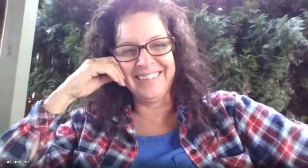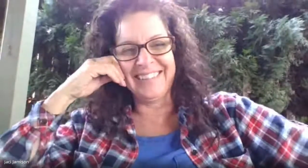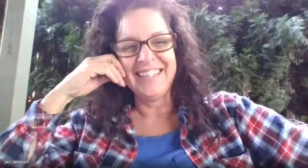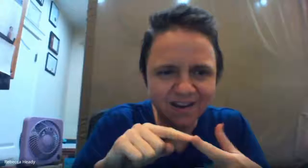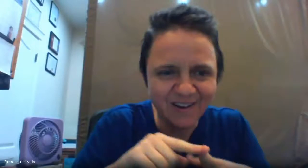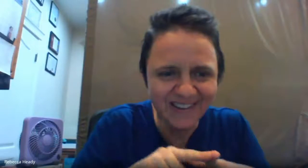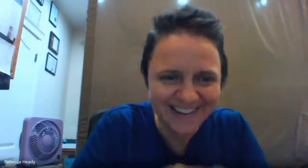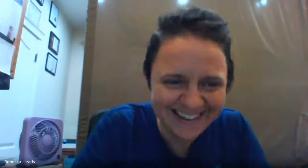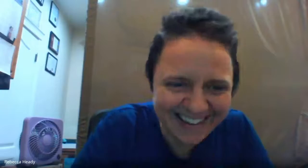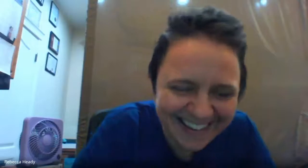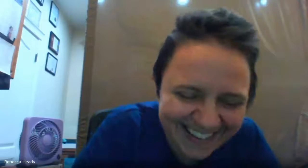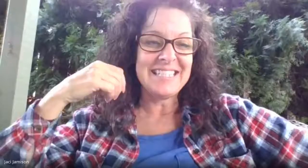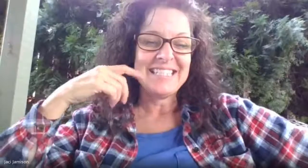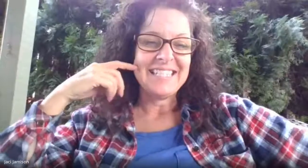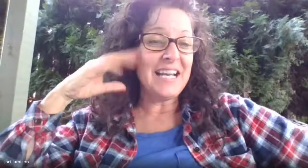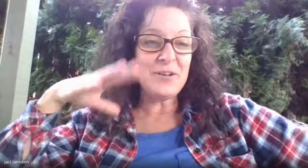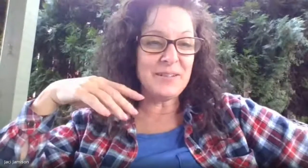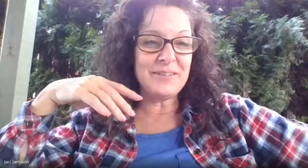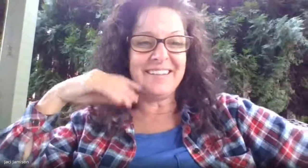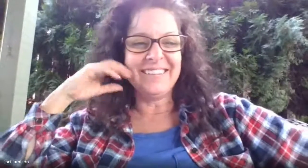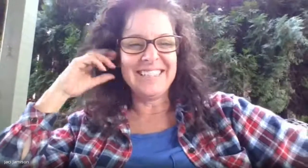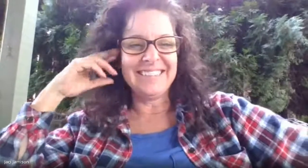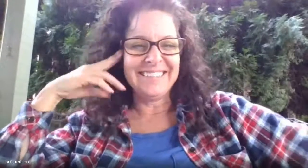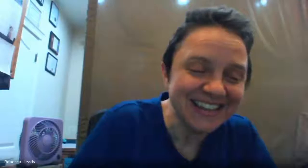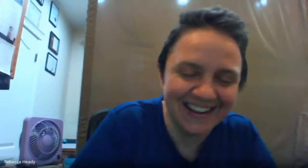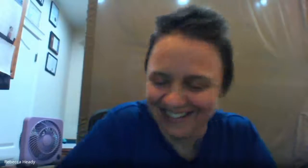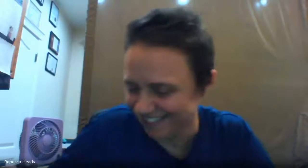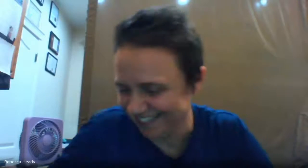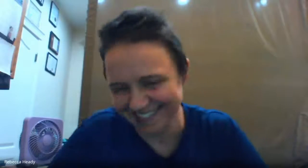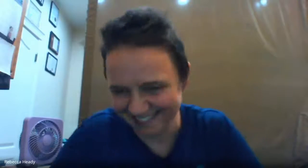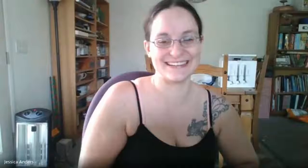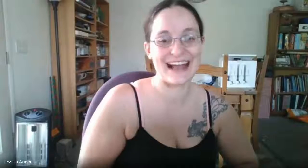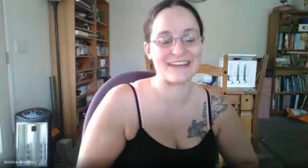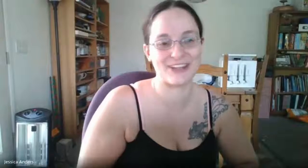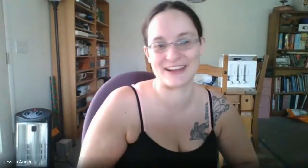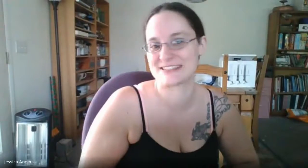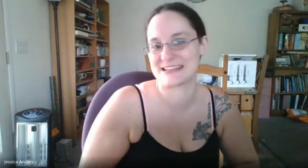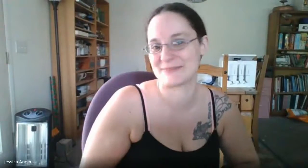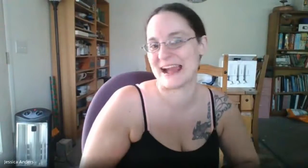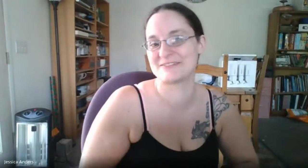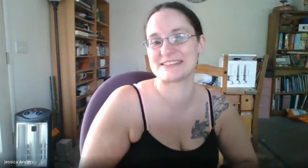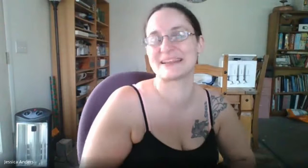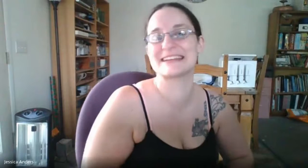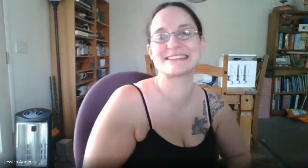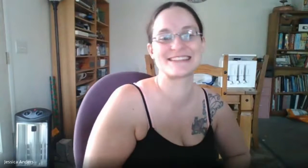Two step kids. And I don't know. You only have 2 kids now. I have a lot of step and half siblings. It's a very